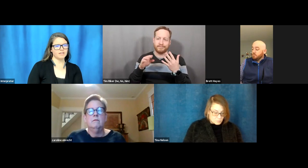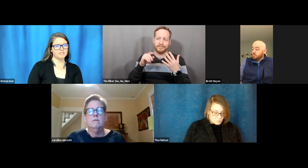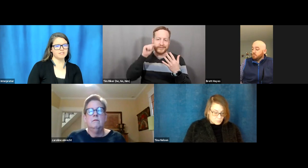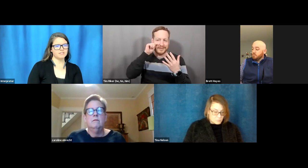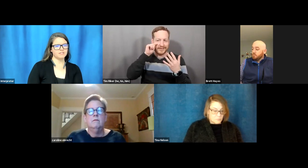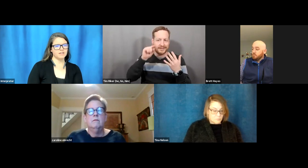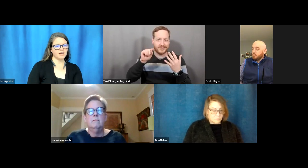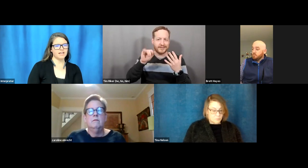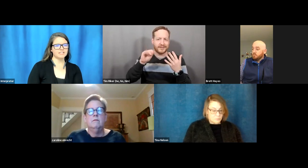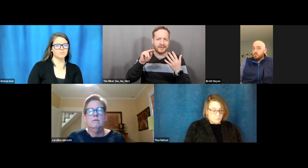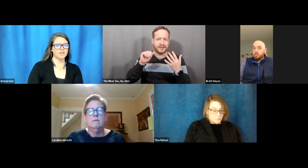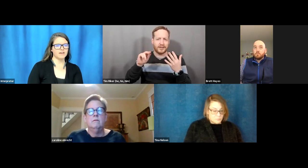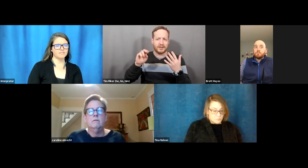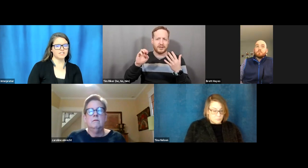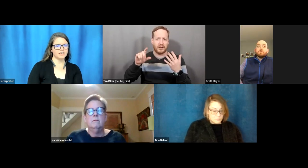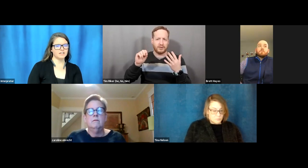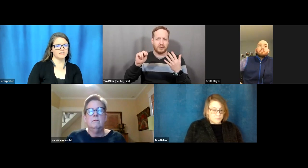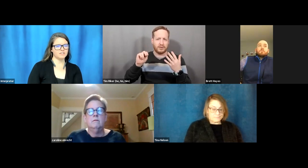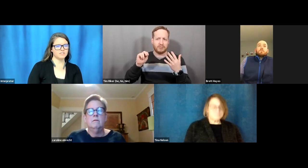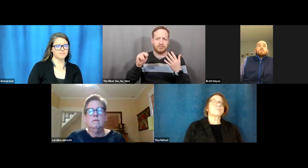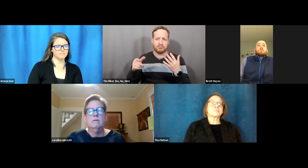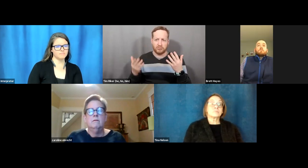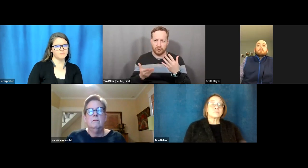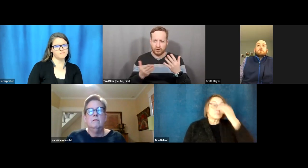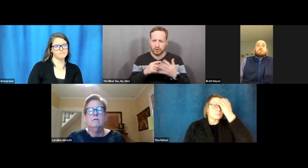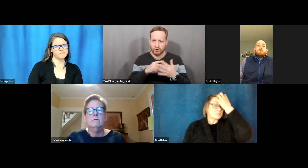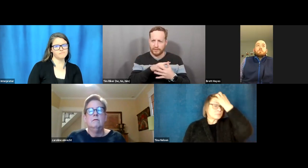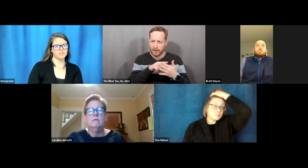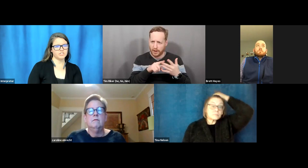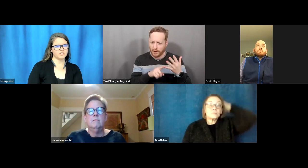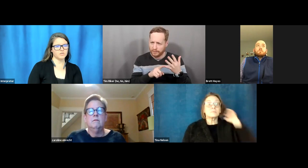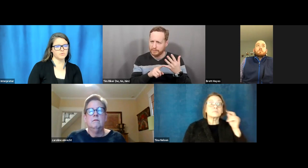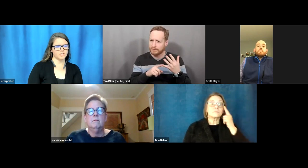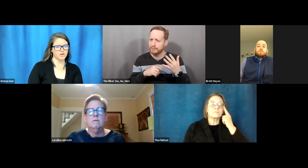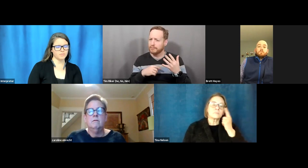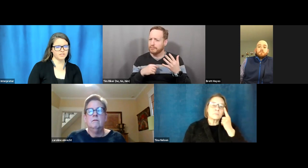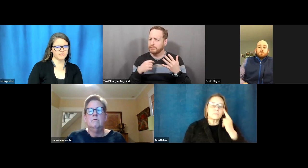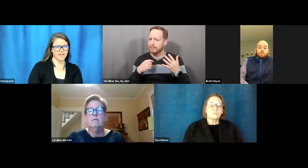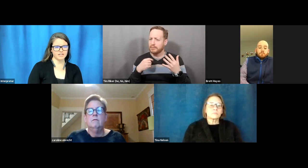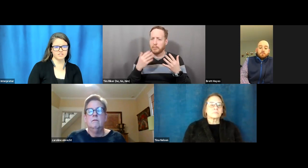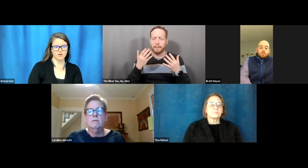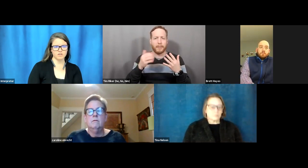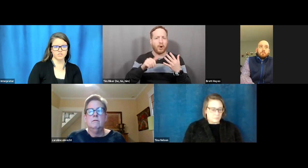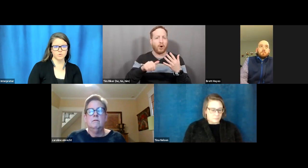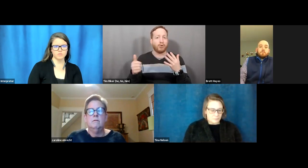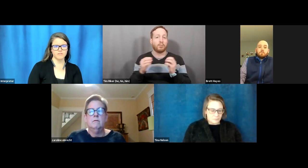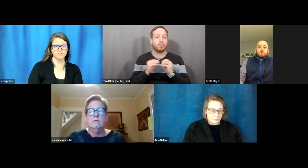And lastly, we have Tina Nelson. She is also here. I believe that is our total of the